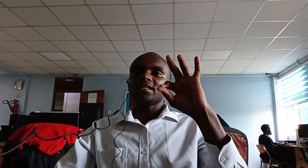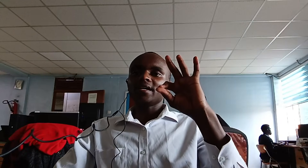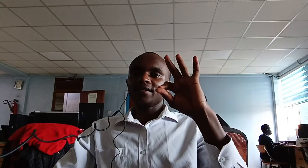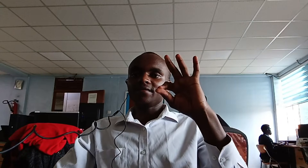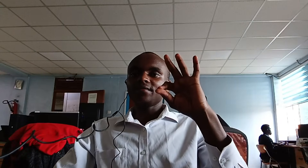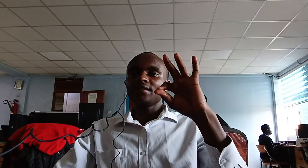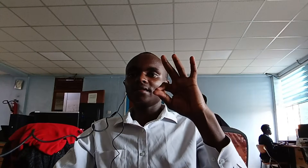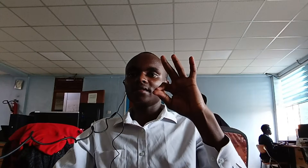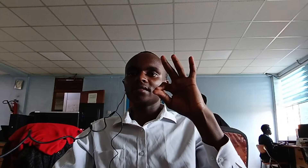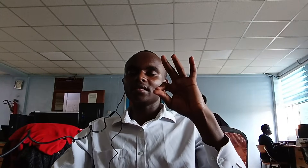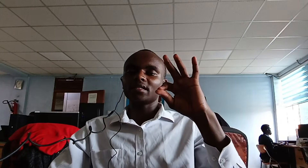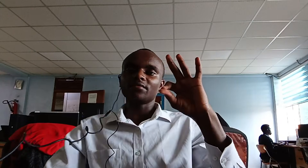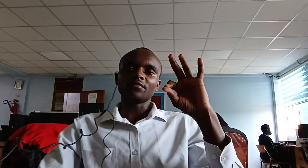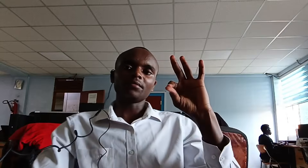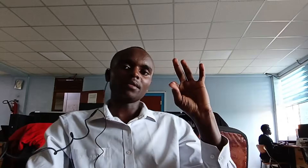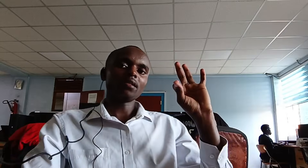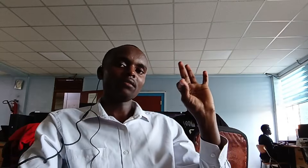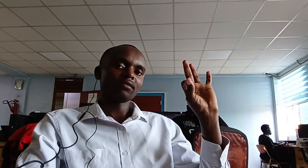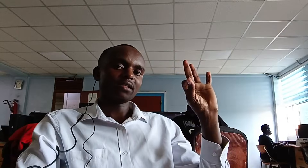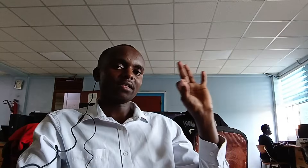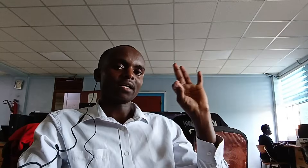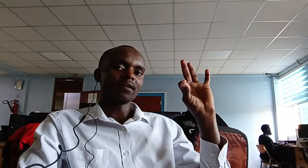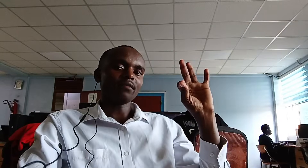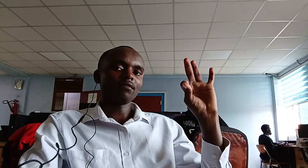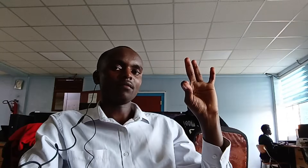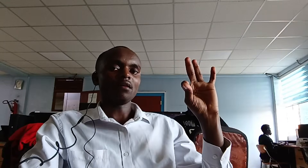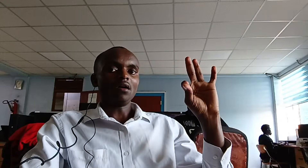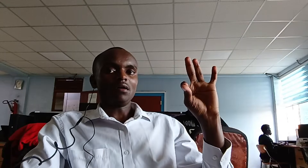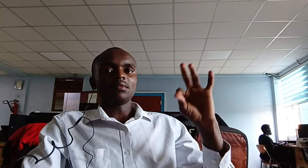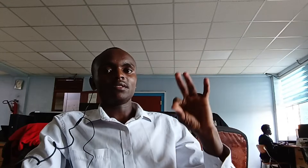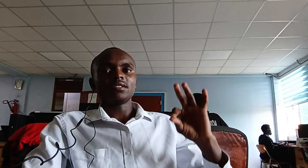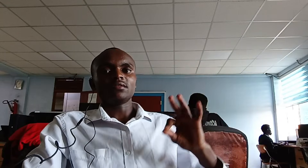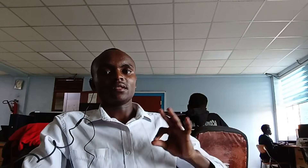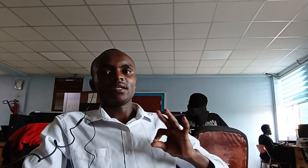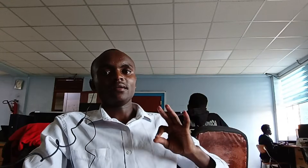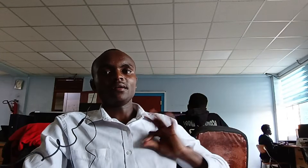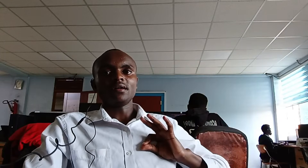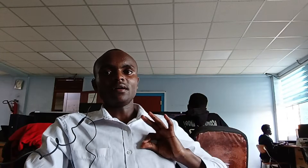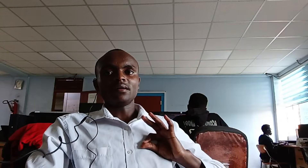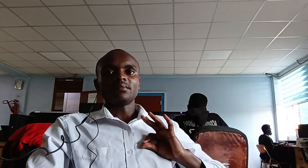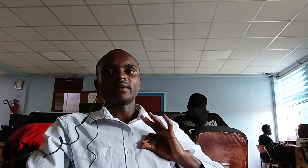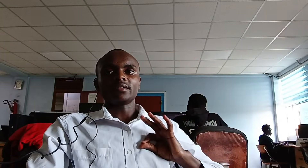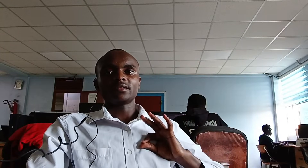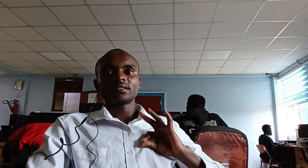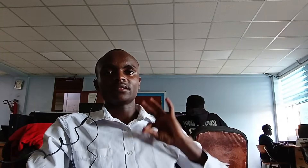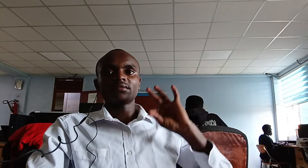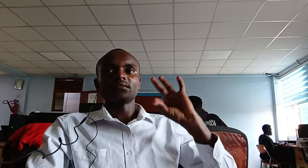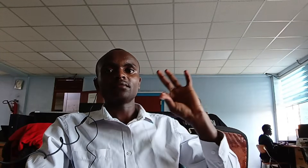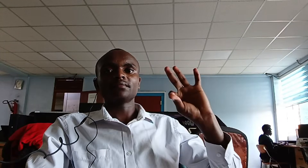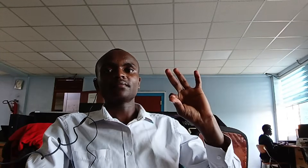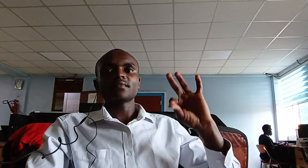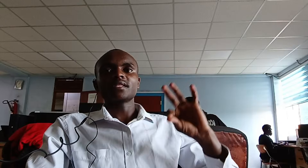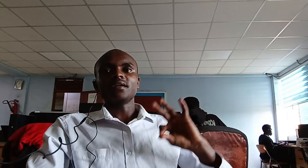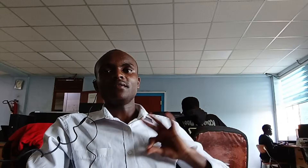F, this is the sign for female. Using letter F, place it on the breast. So